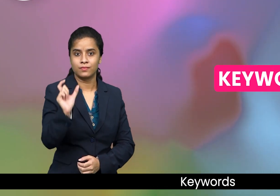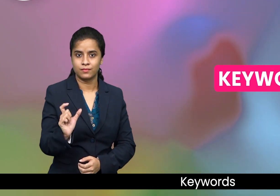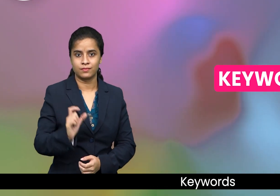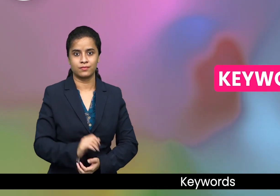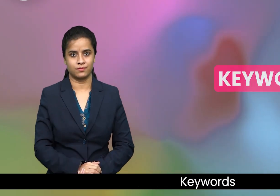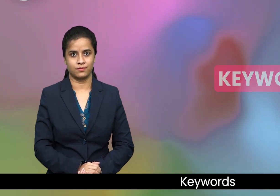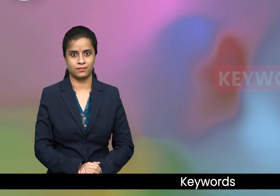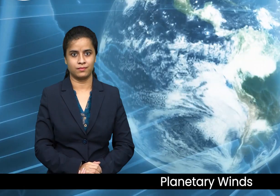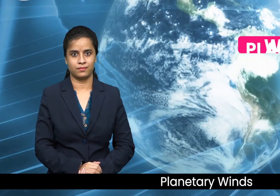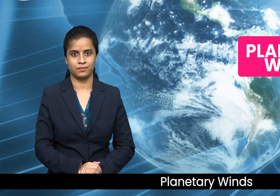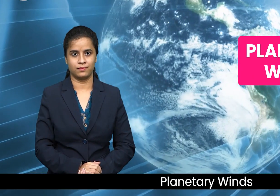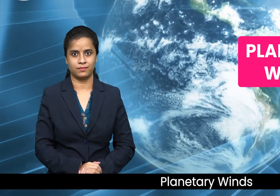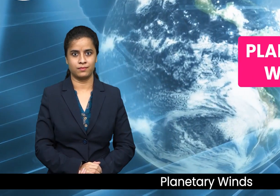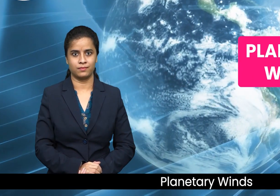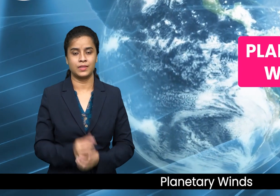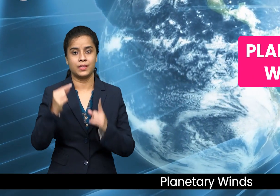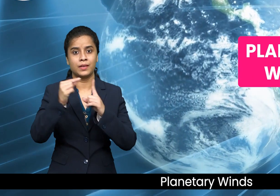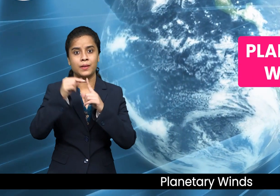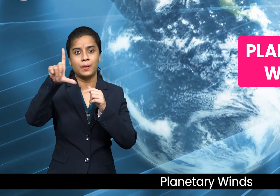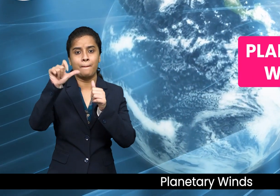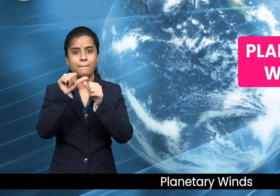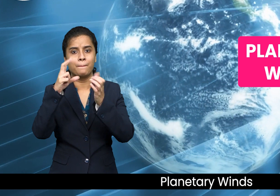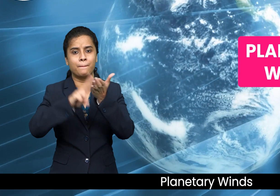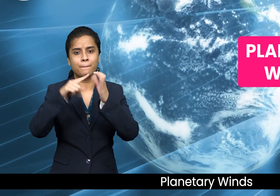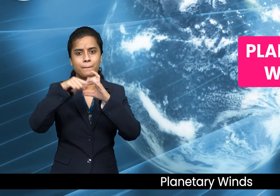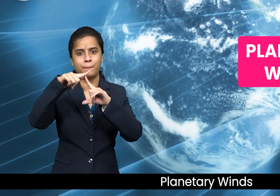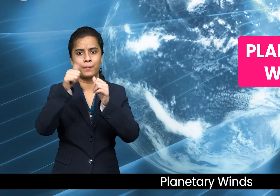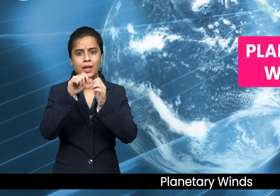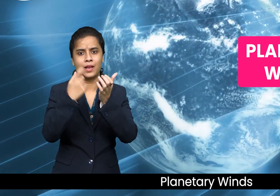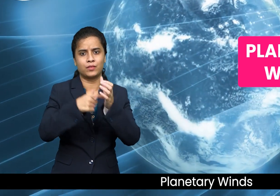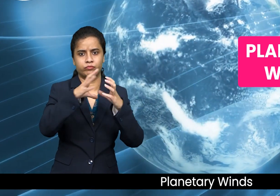keywords, planetary winds,